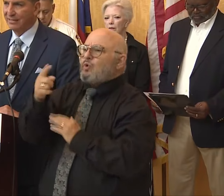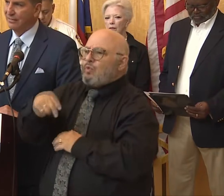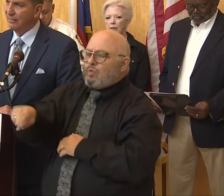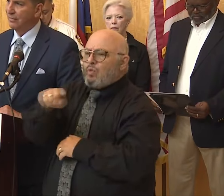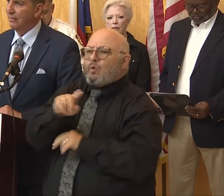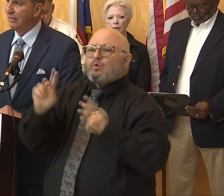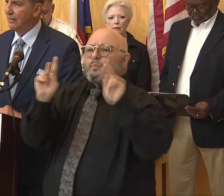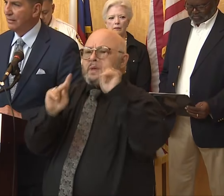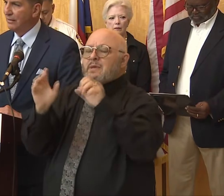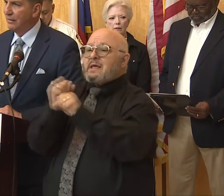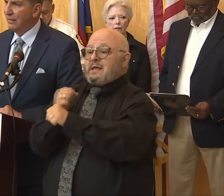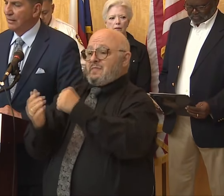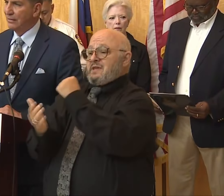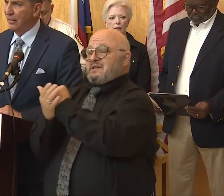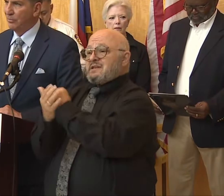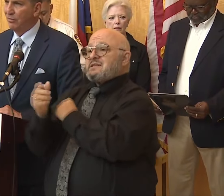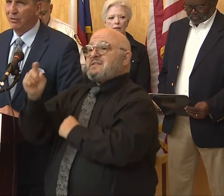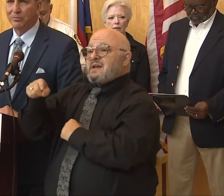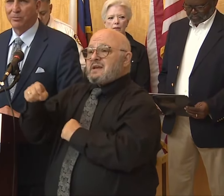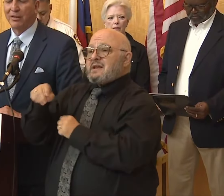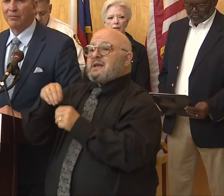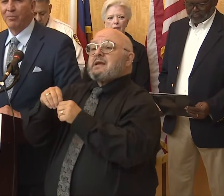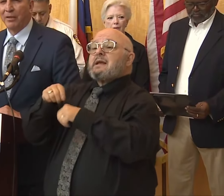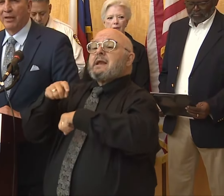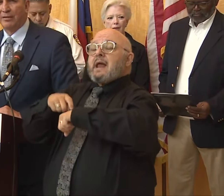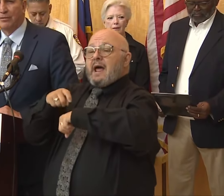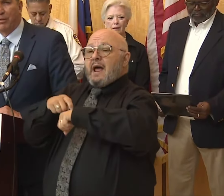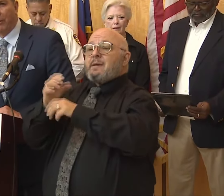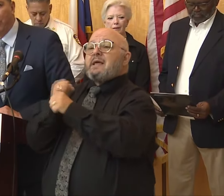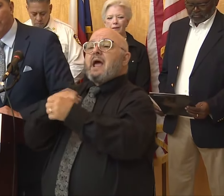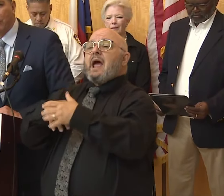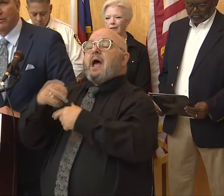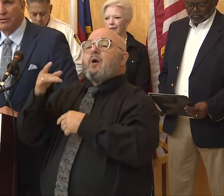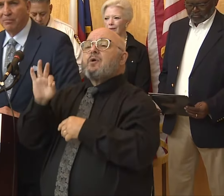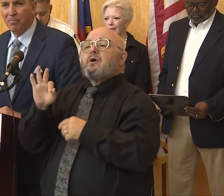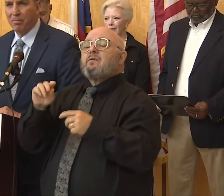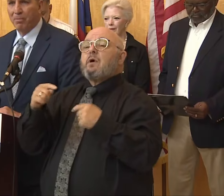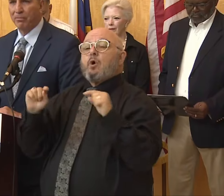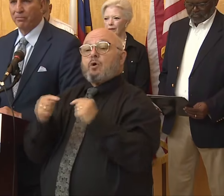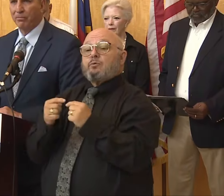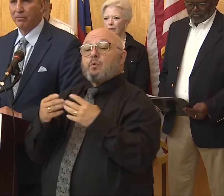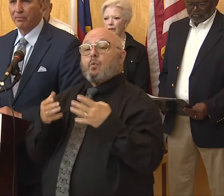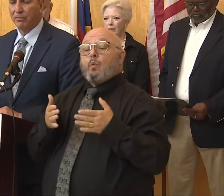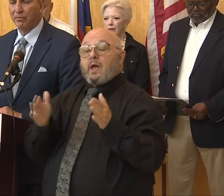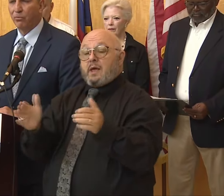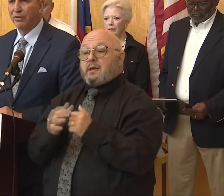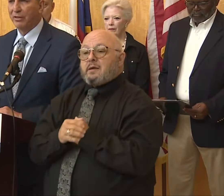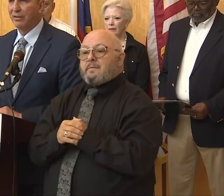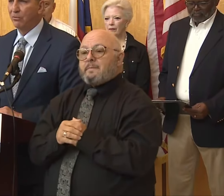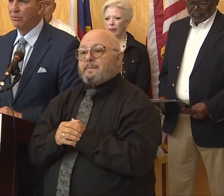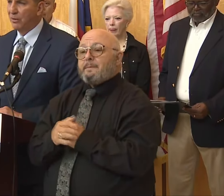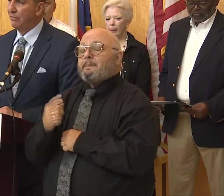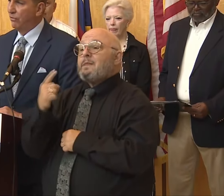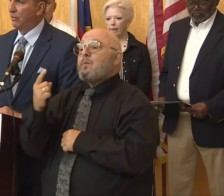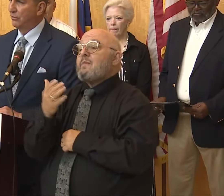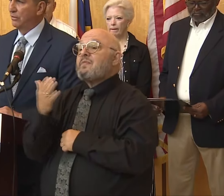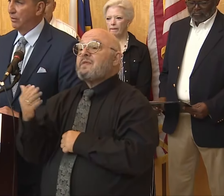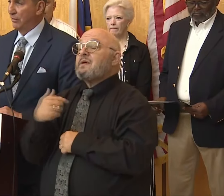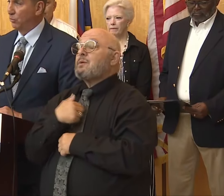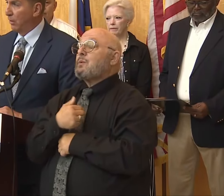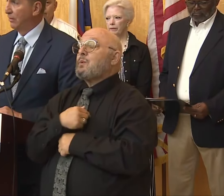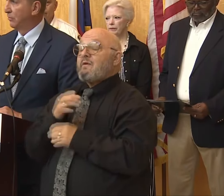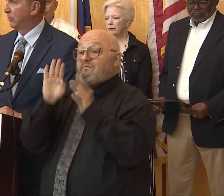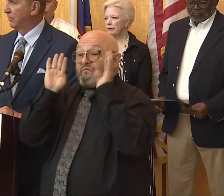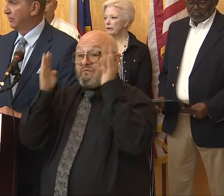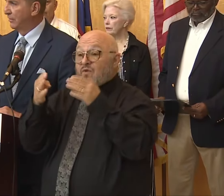the assistance that they need in times of harm's way. And as the mayor mentioned, the one thing that we're really focusing